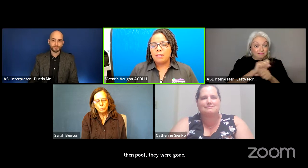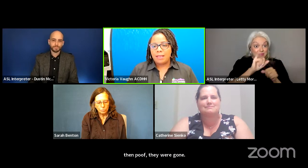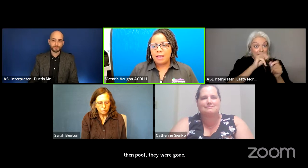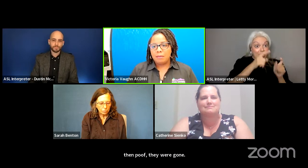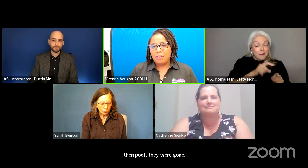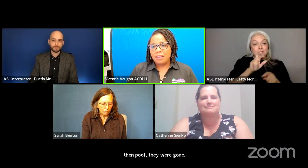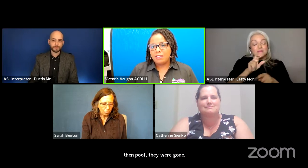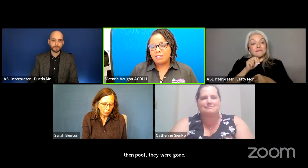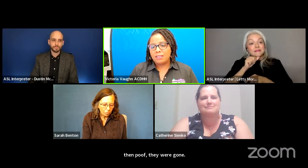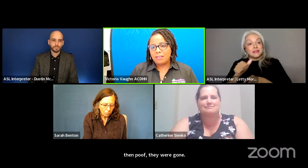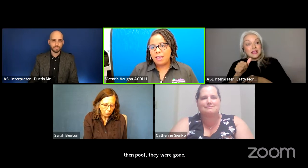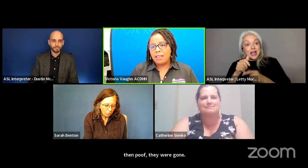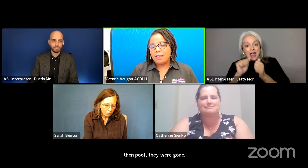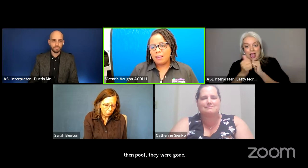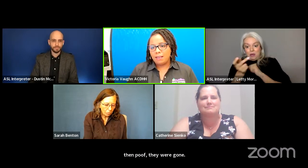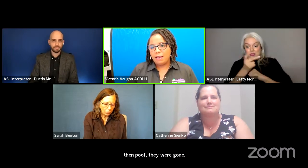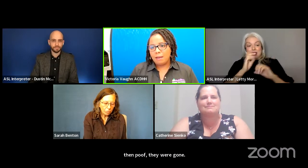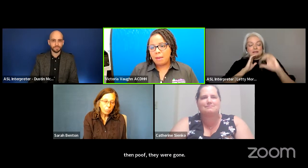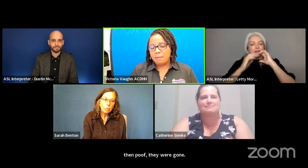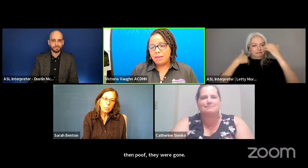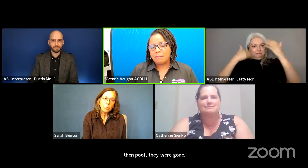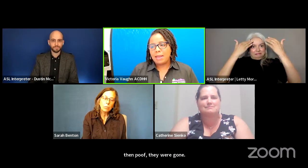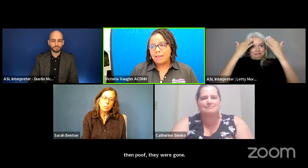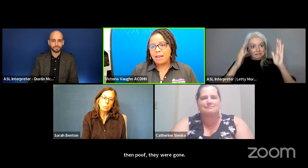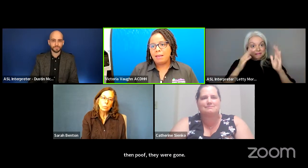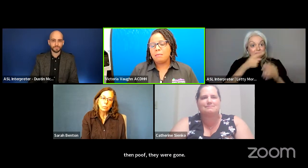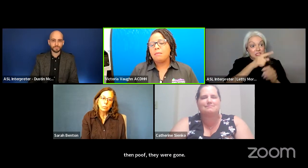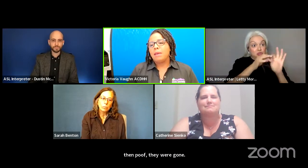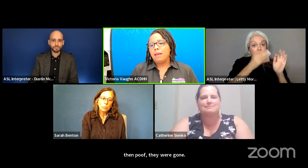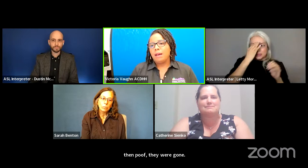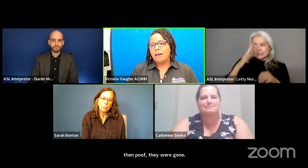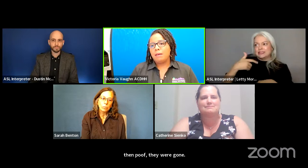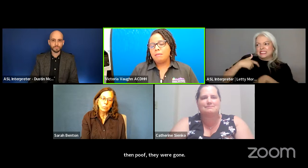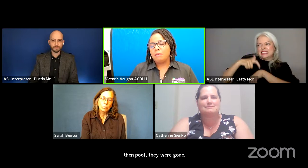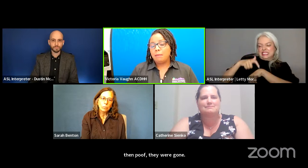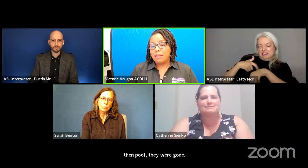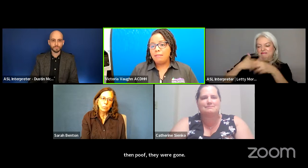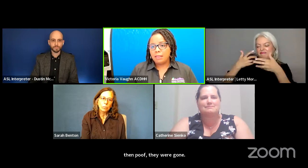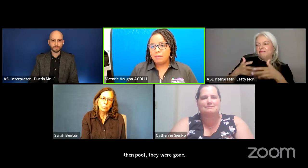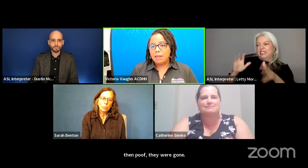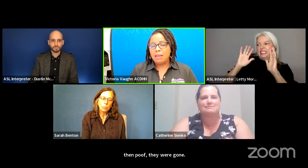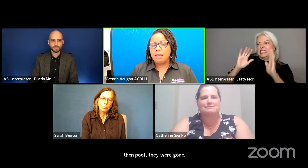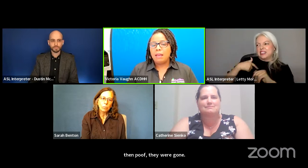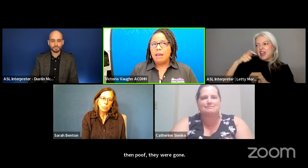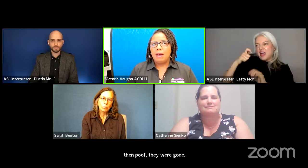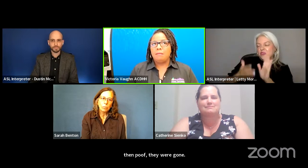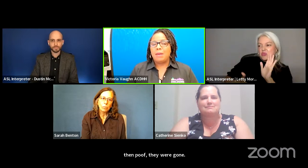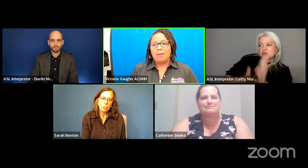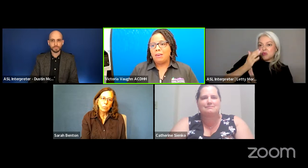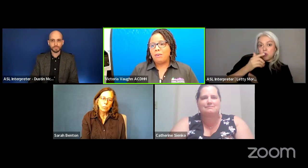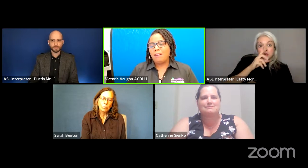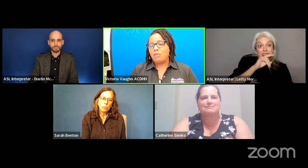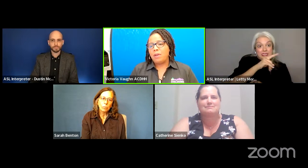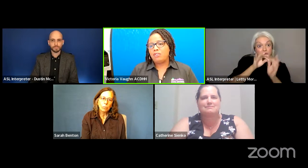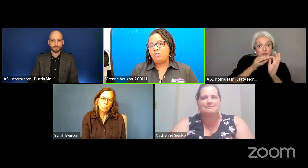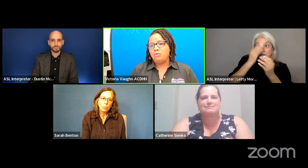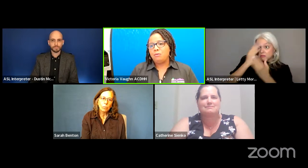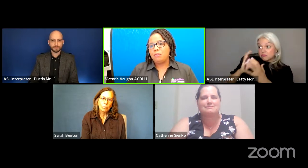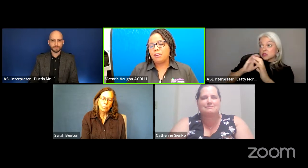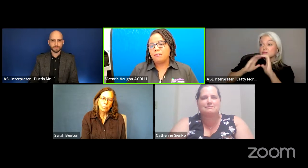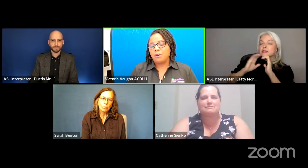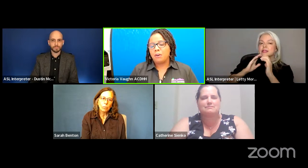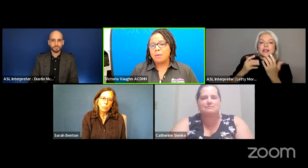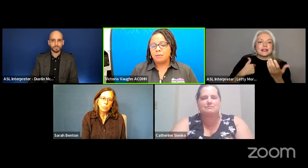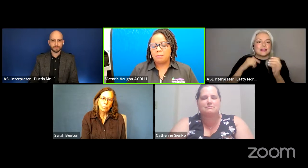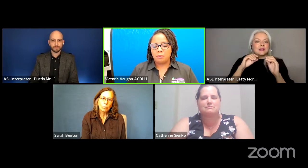If there was that communication to say, I'm ending my time, I'm leaving the meeting. I don't have a way